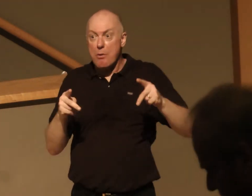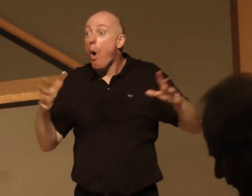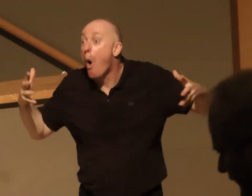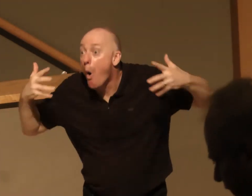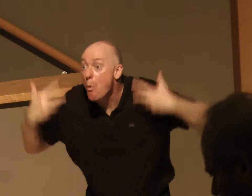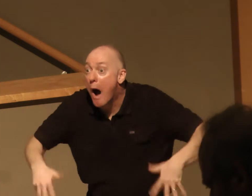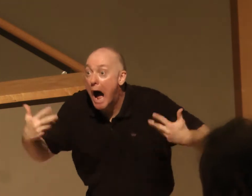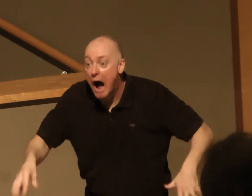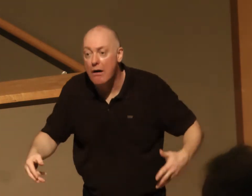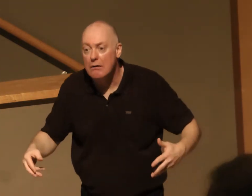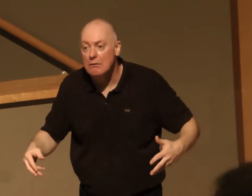Then what?